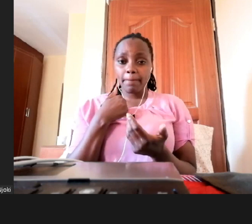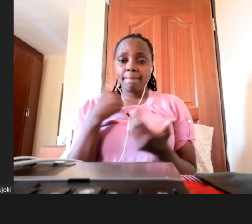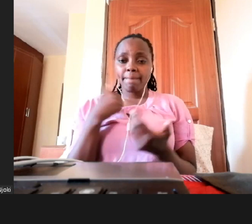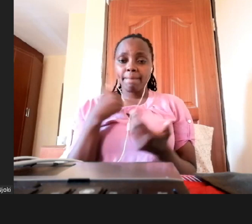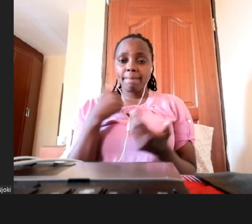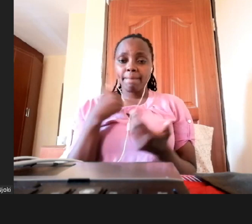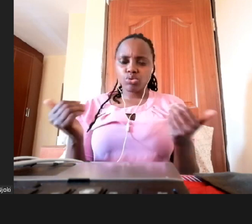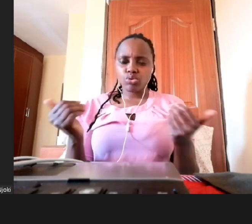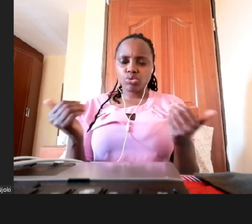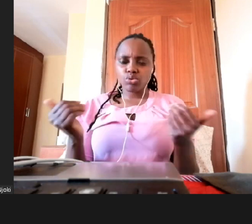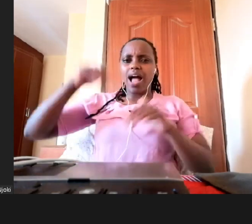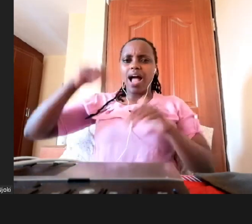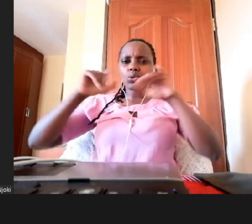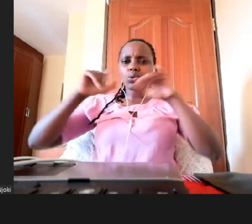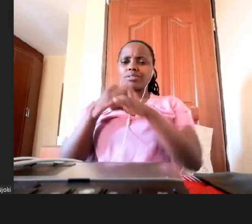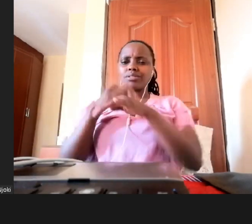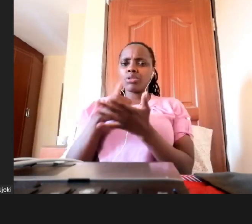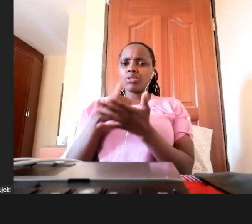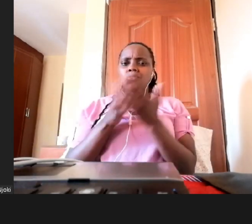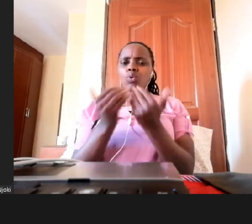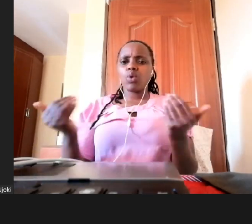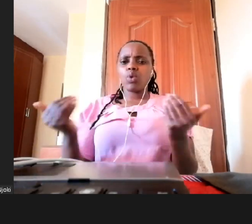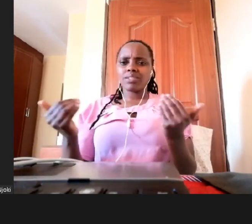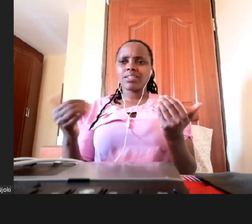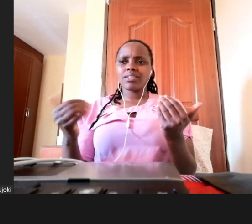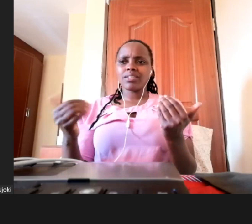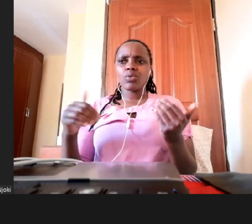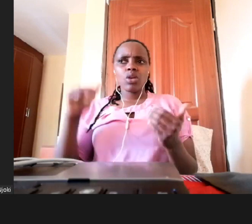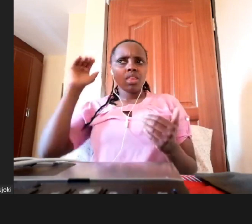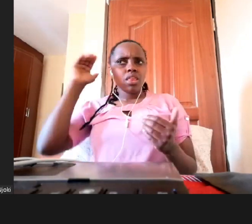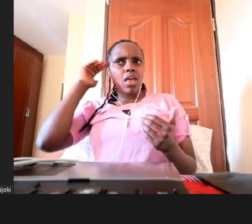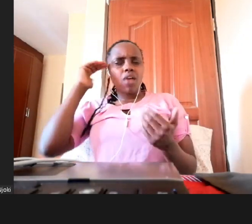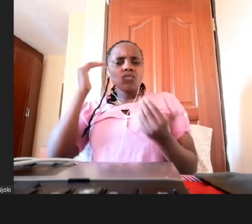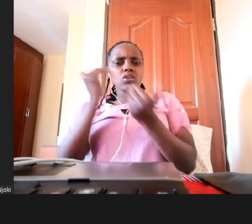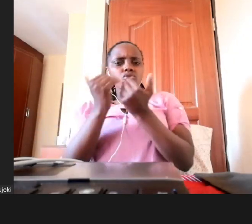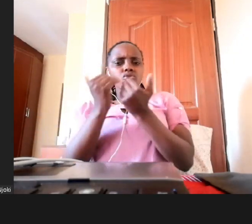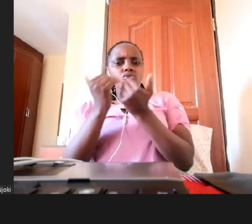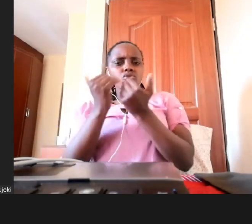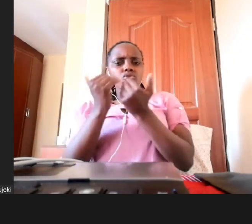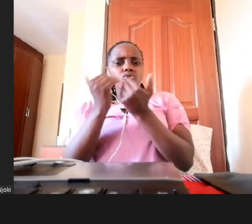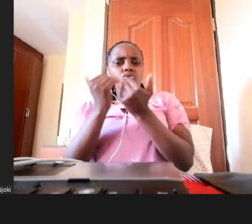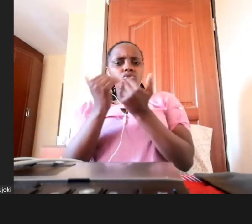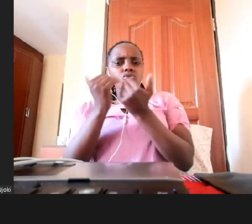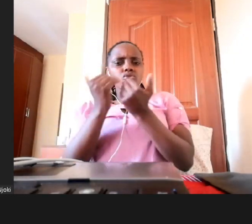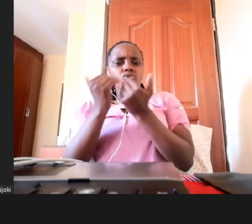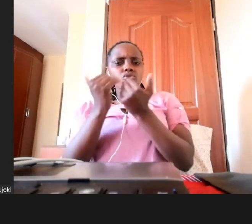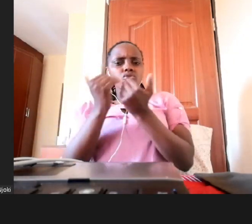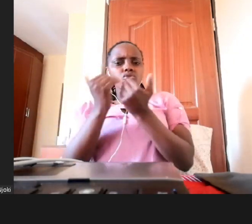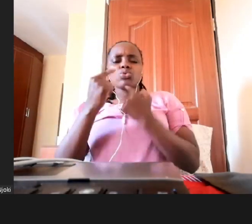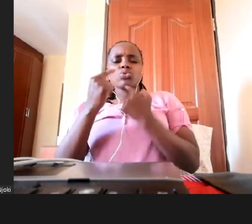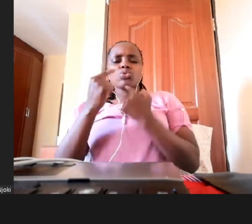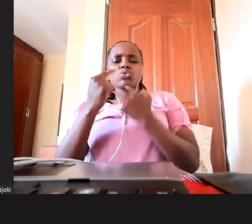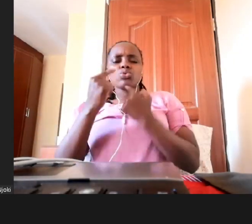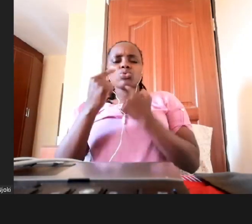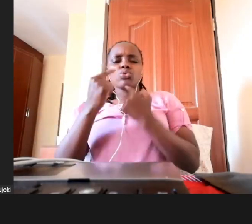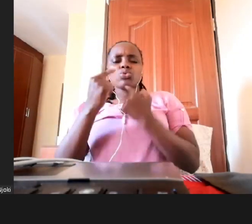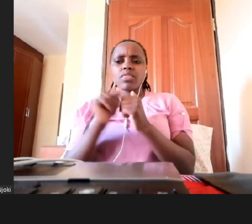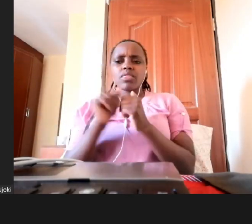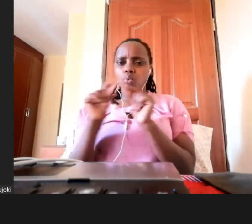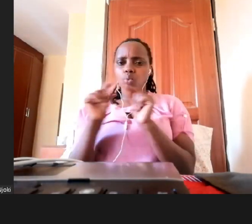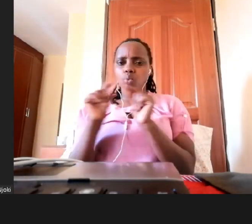adults, when we engage children, we hear children speaking to us in their vocabulary, and then